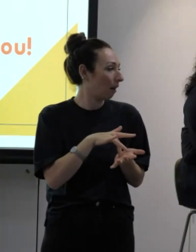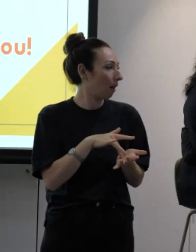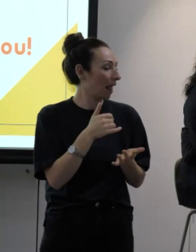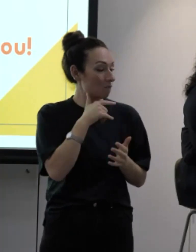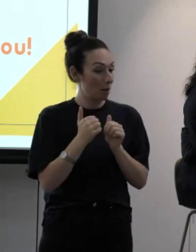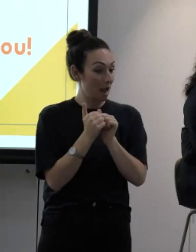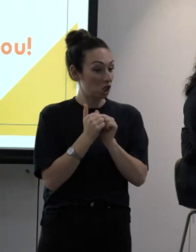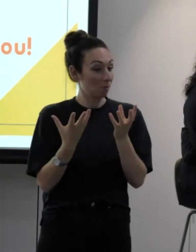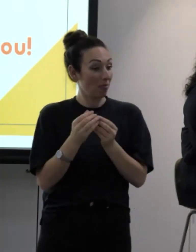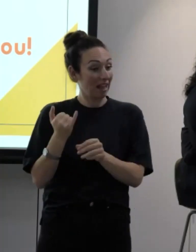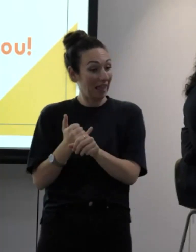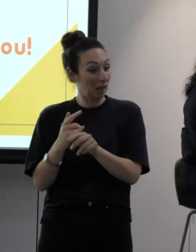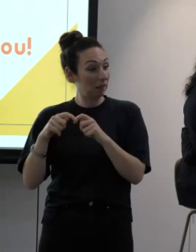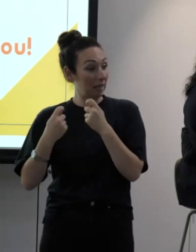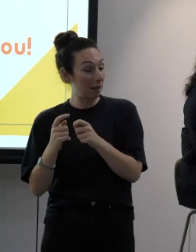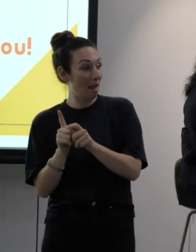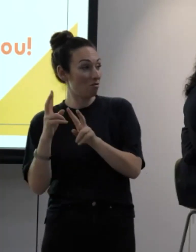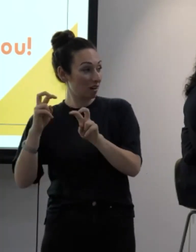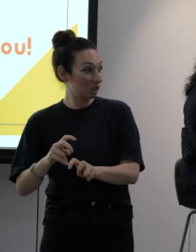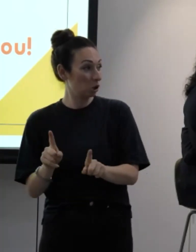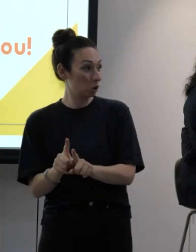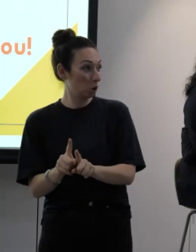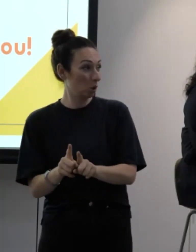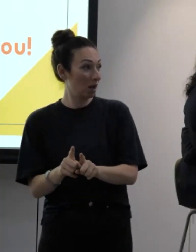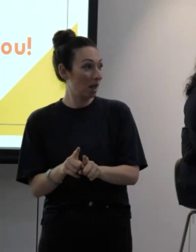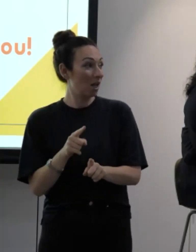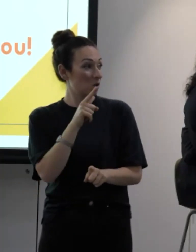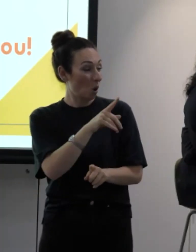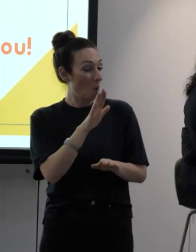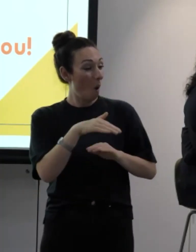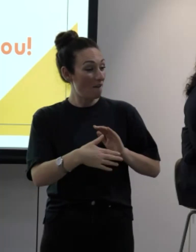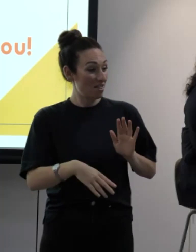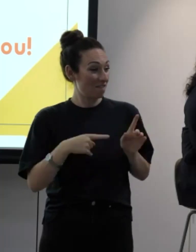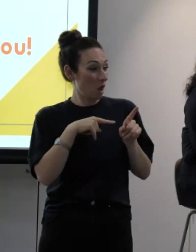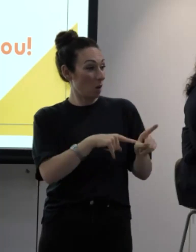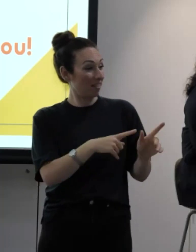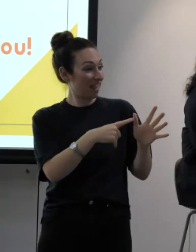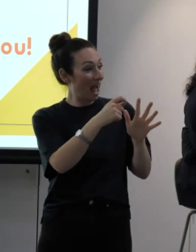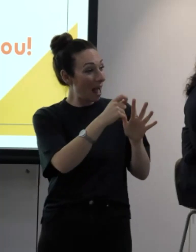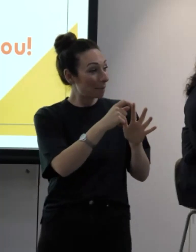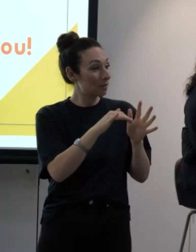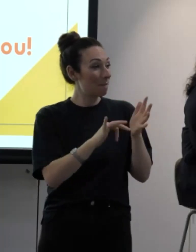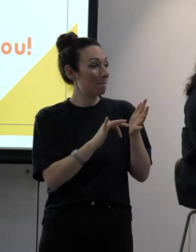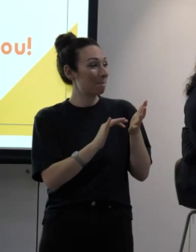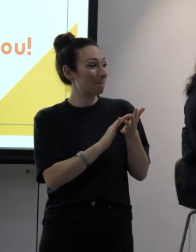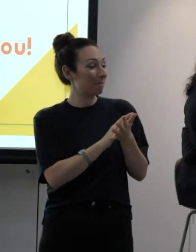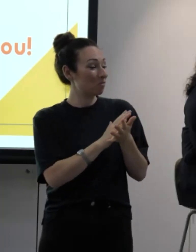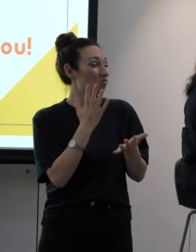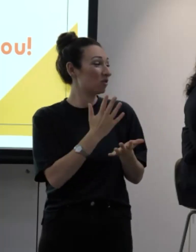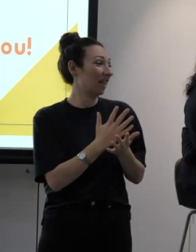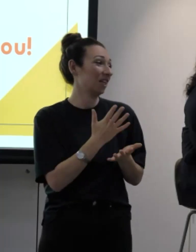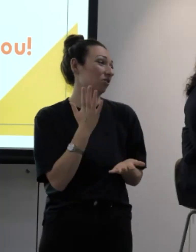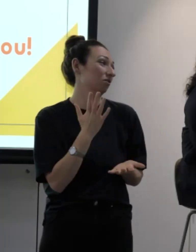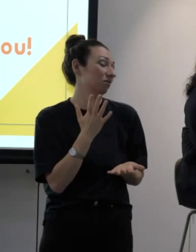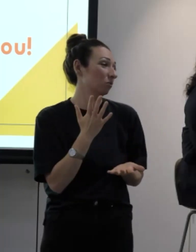with research to identify some of these barriers towards compliance and uptake with apps, and also make sure the evidence base is better? So I think that's a long way of